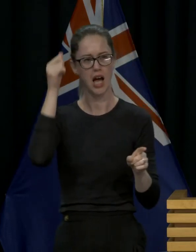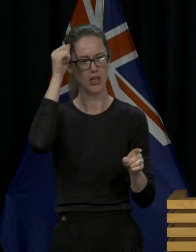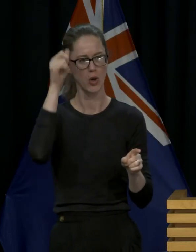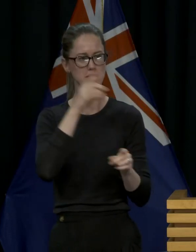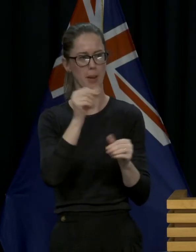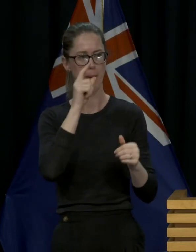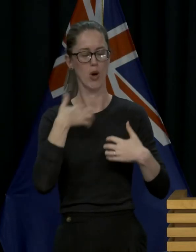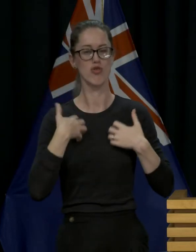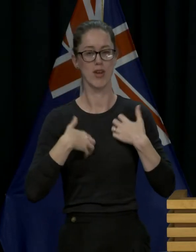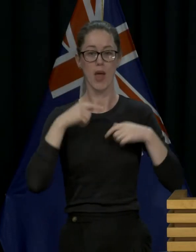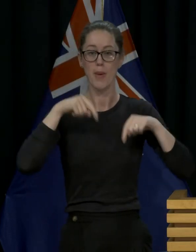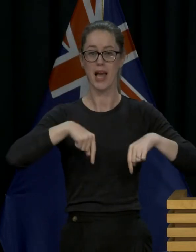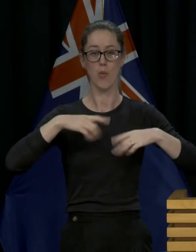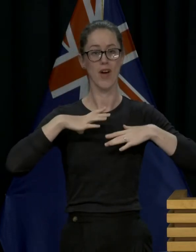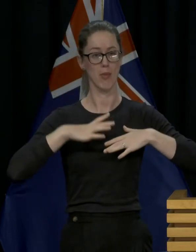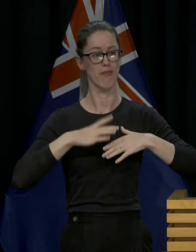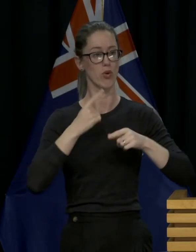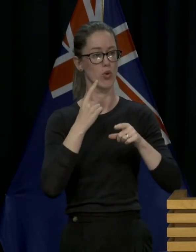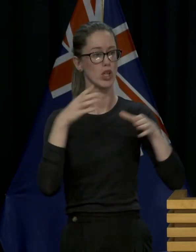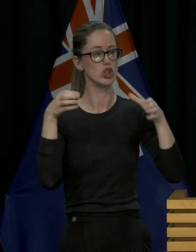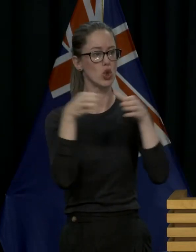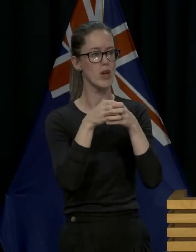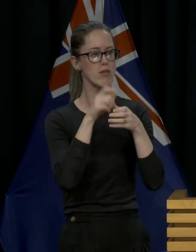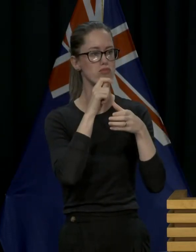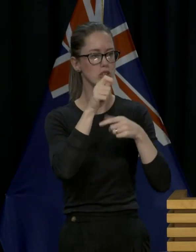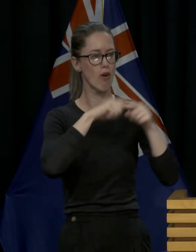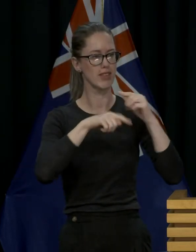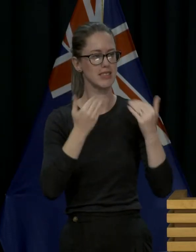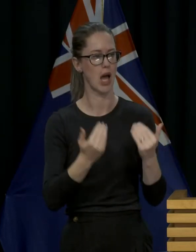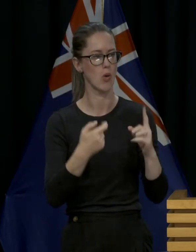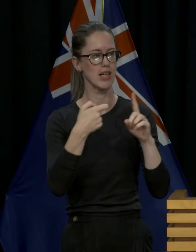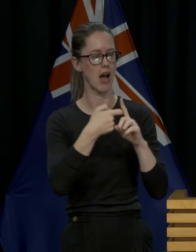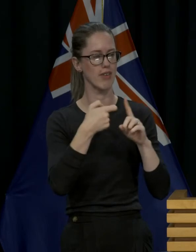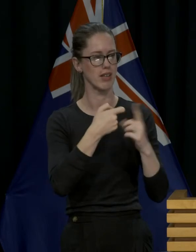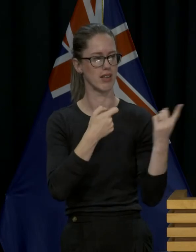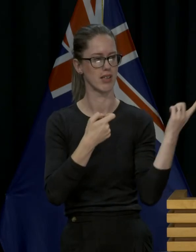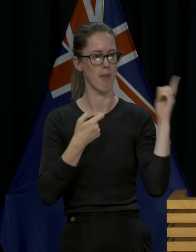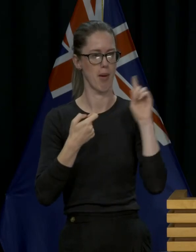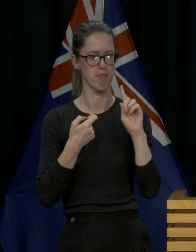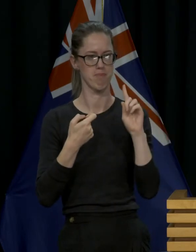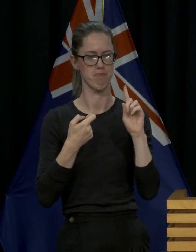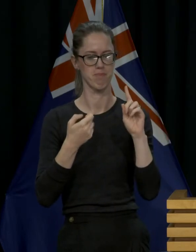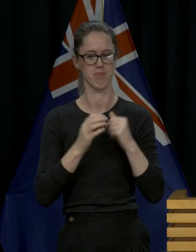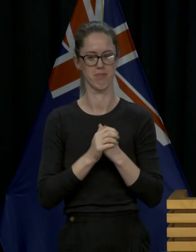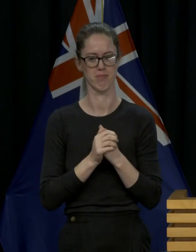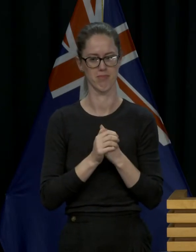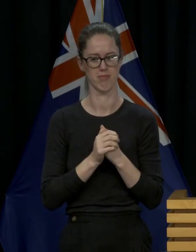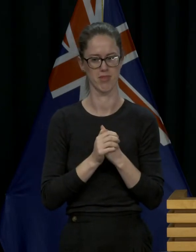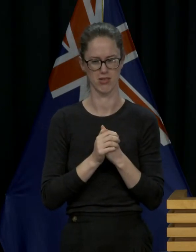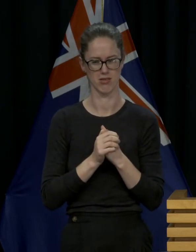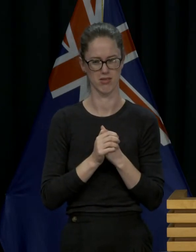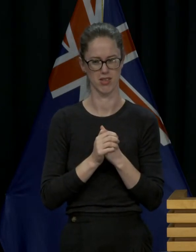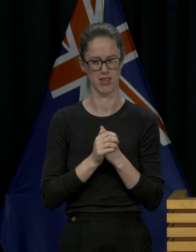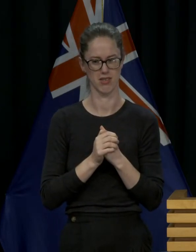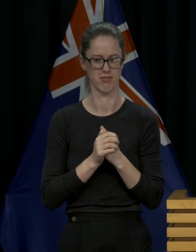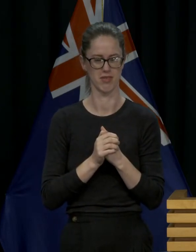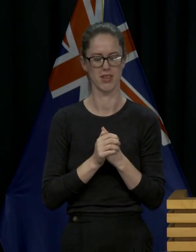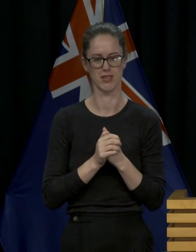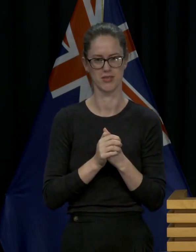will be here and available for a joint press conference now. So Calvin, I just want to invite you and the rest of the team to come up.